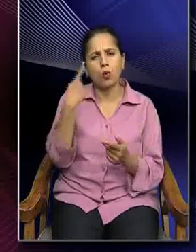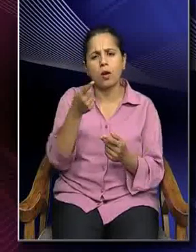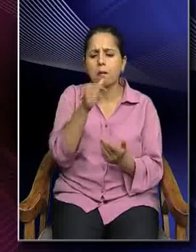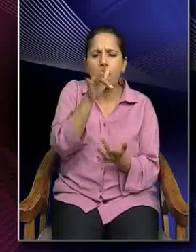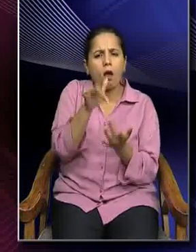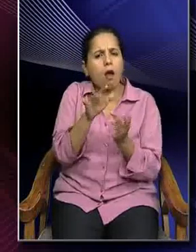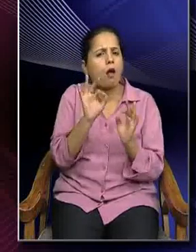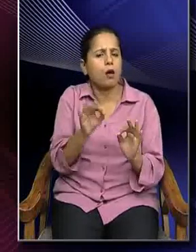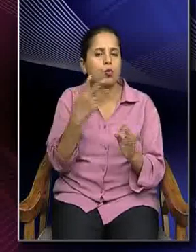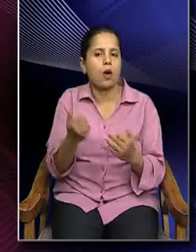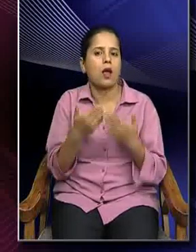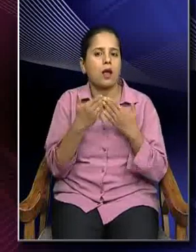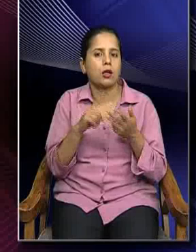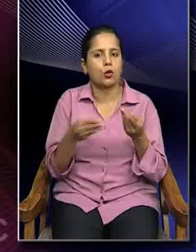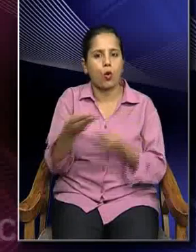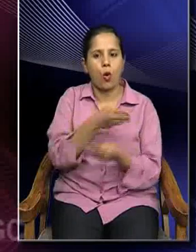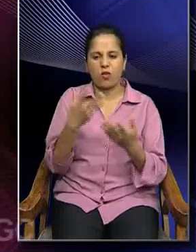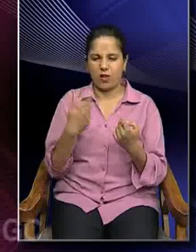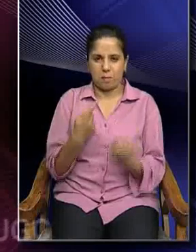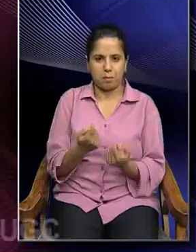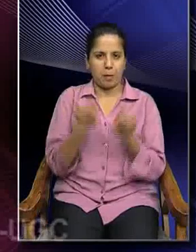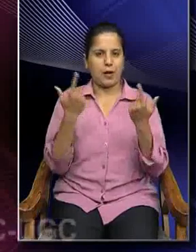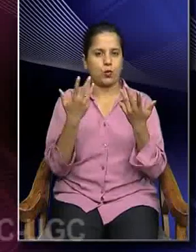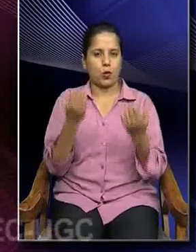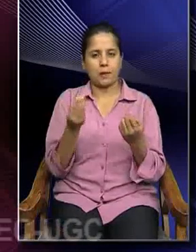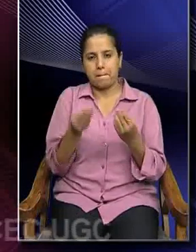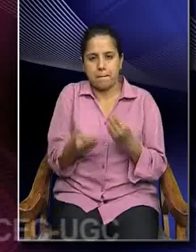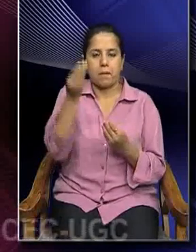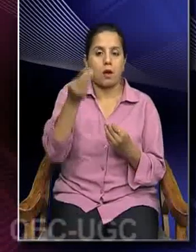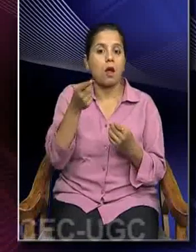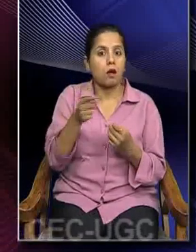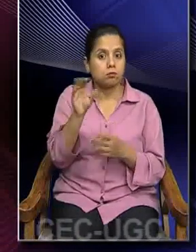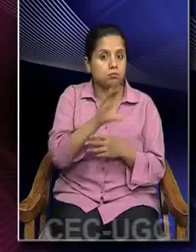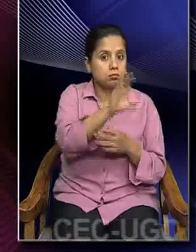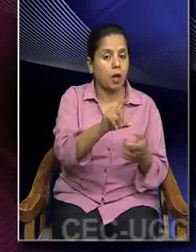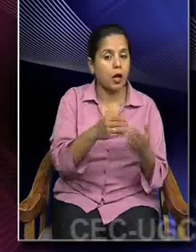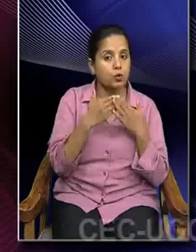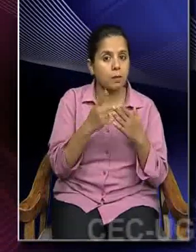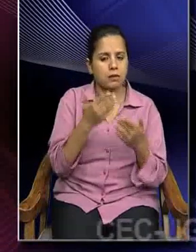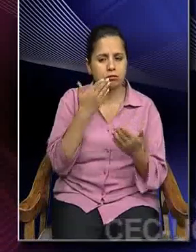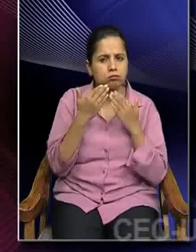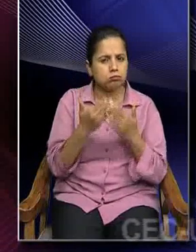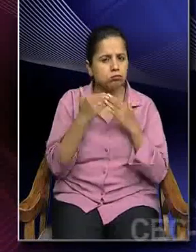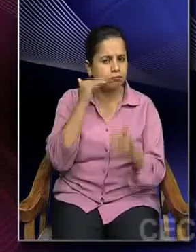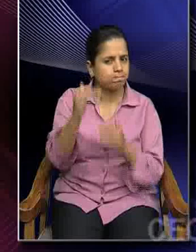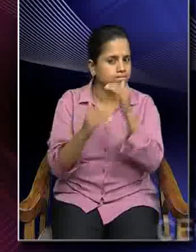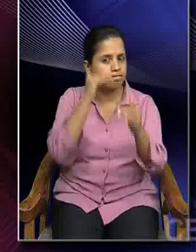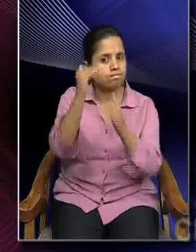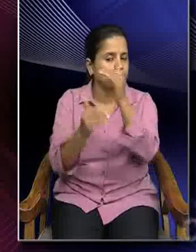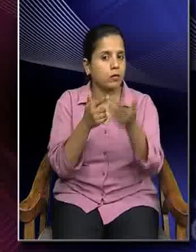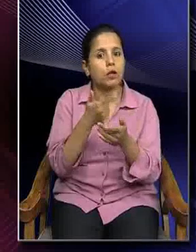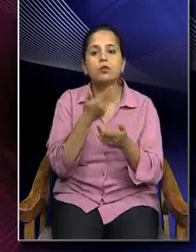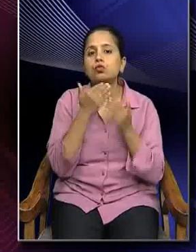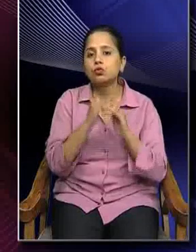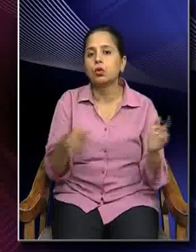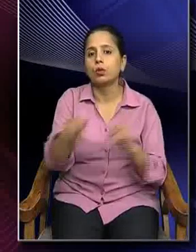wants to improve the economic status. So they invest in education of their children, and then the